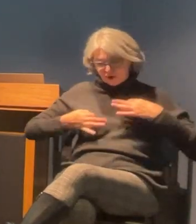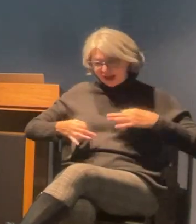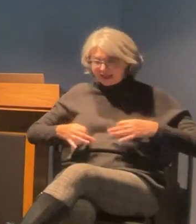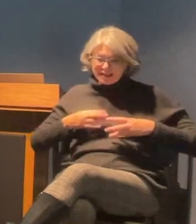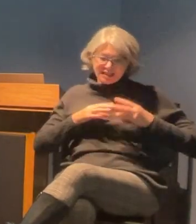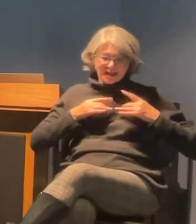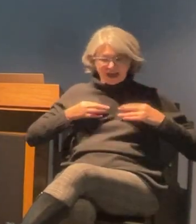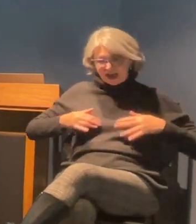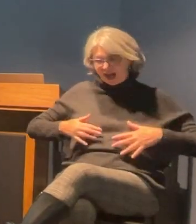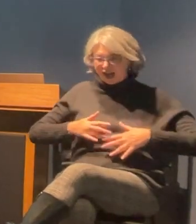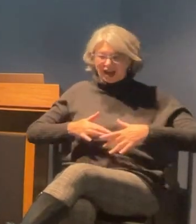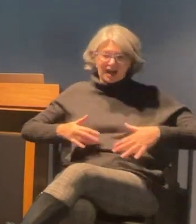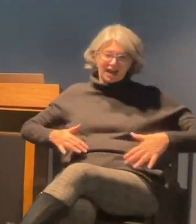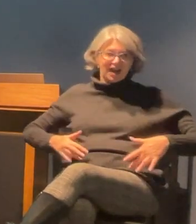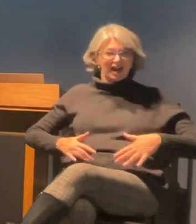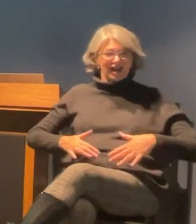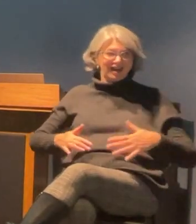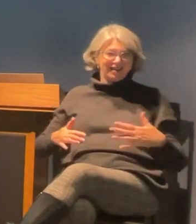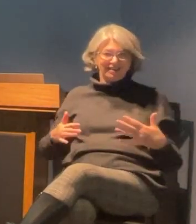and